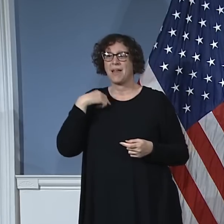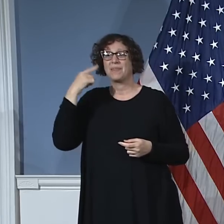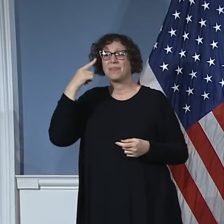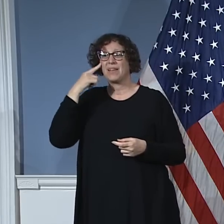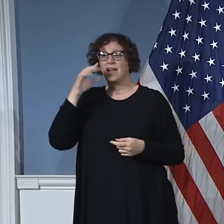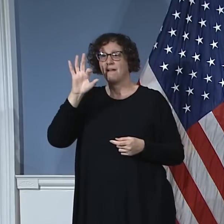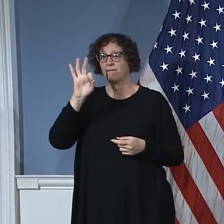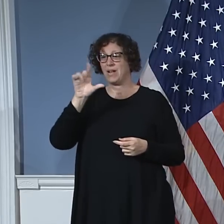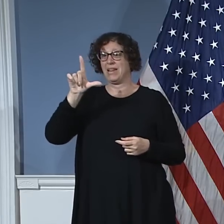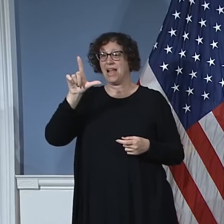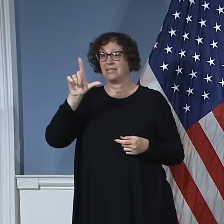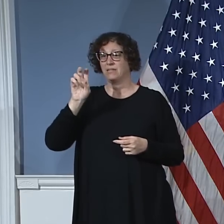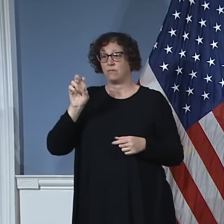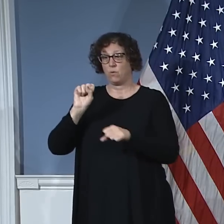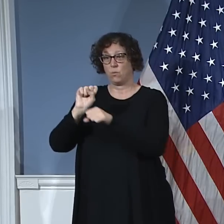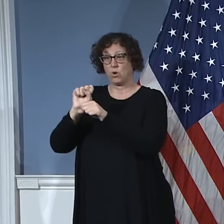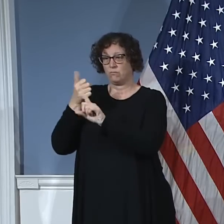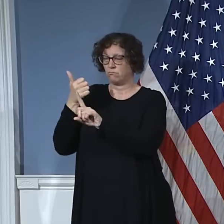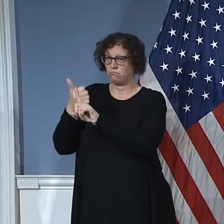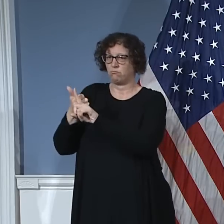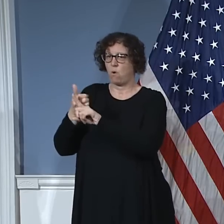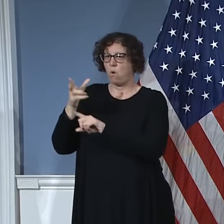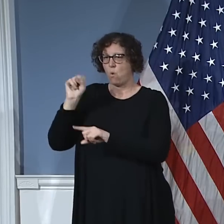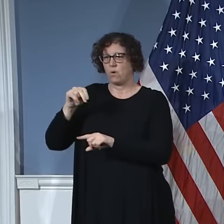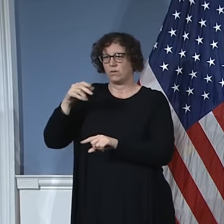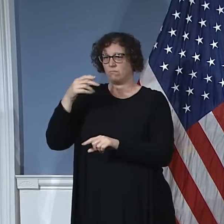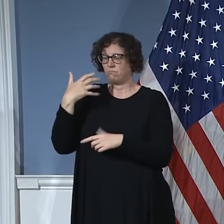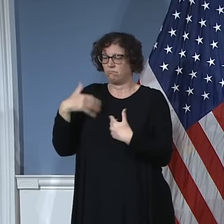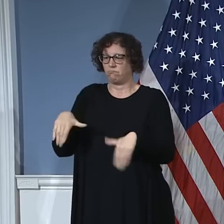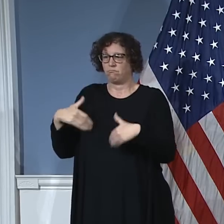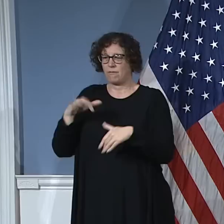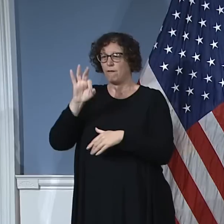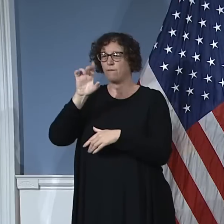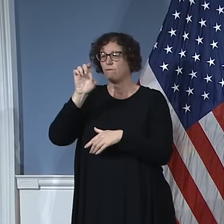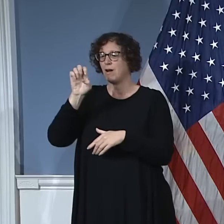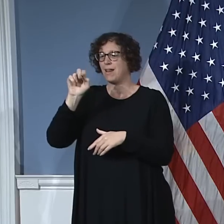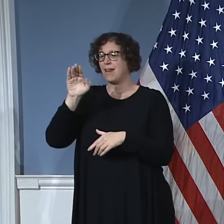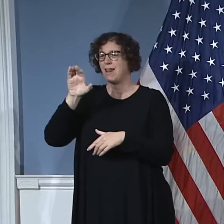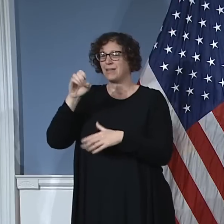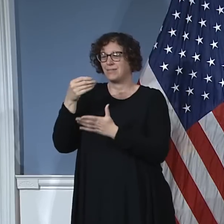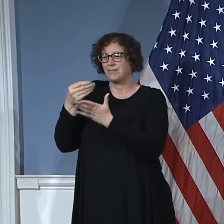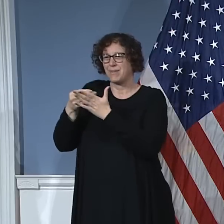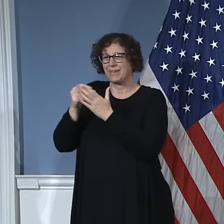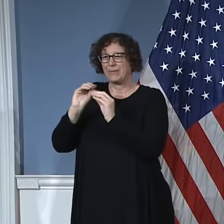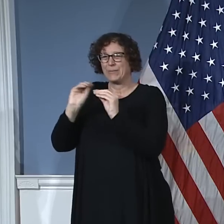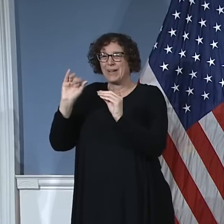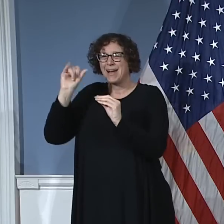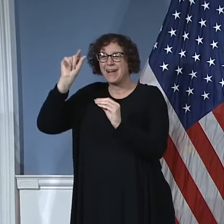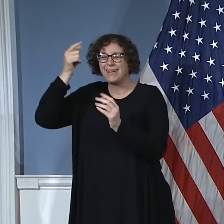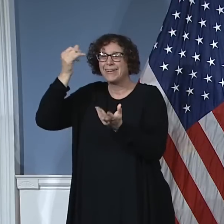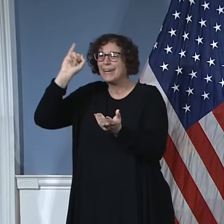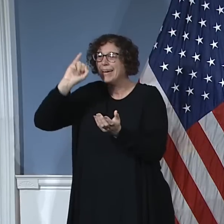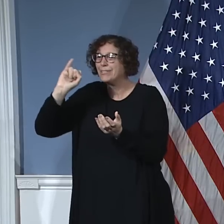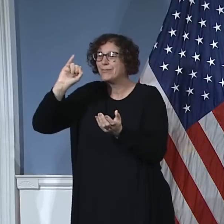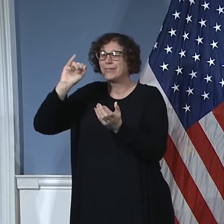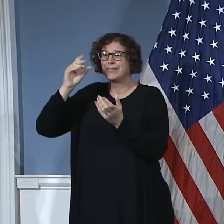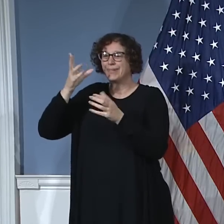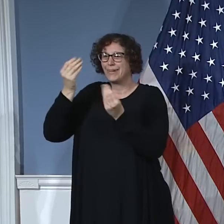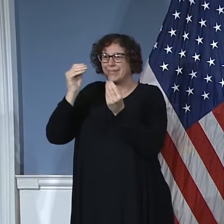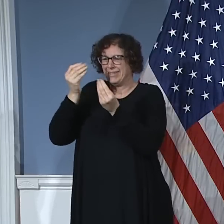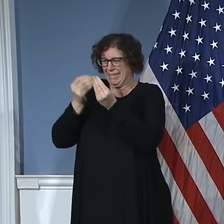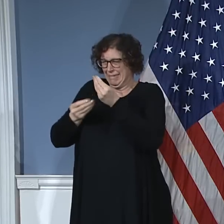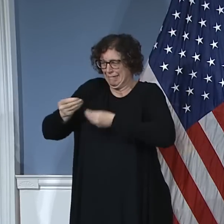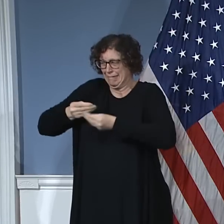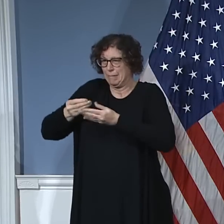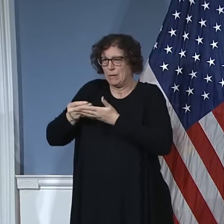Obviously, it depends on each individual. Anyone who, again, everyone's different. Everyone's a different situation. Anyone who does have the opportunity